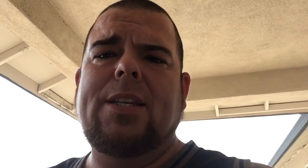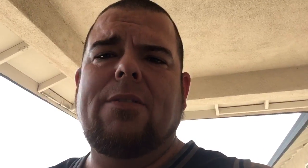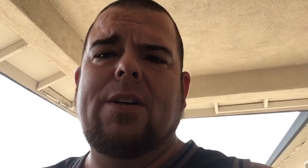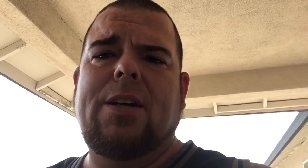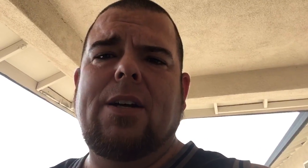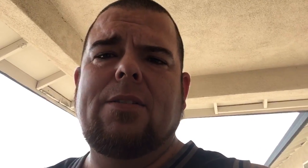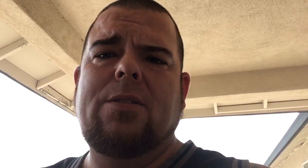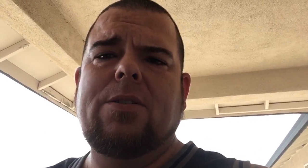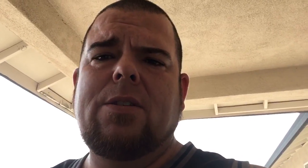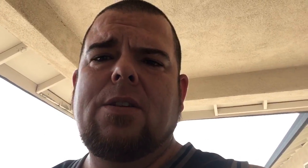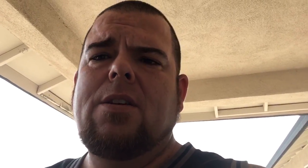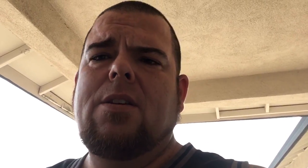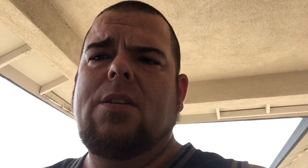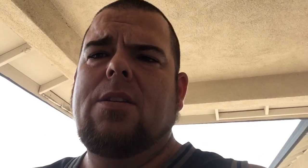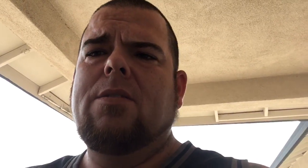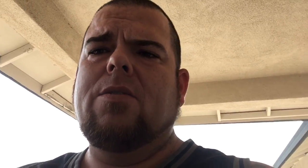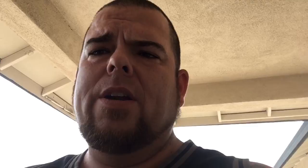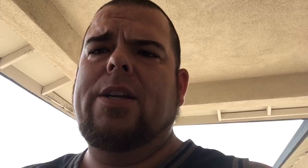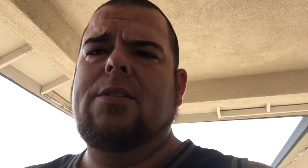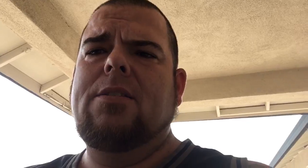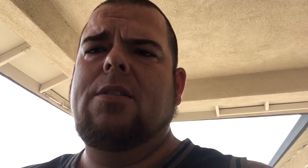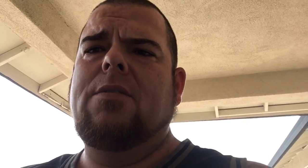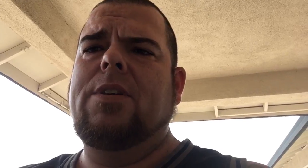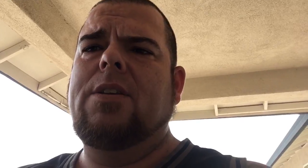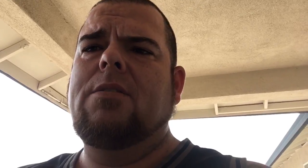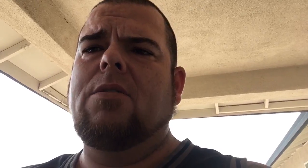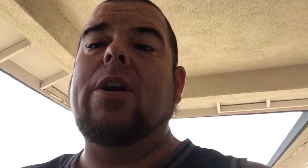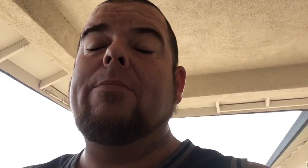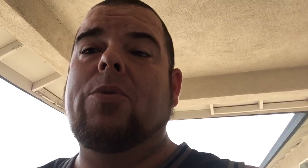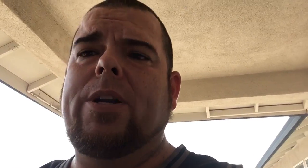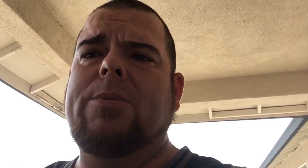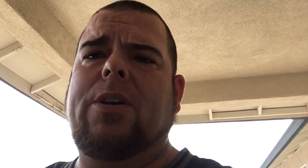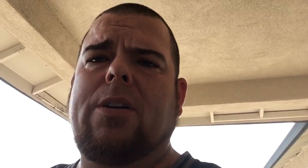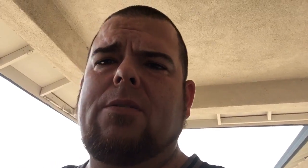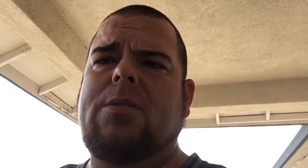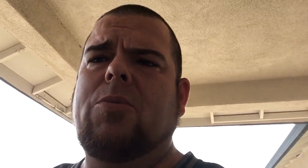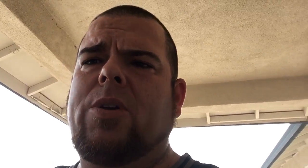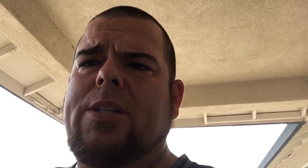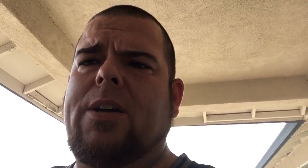you guys have a great